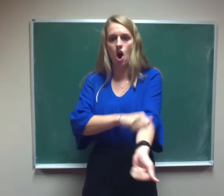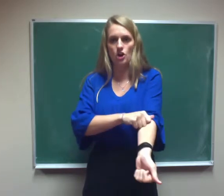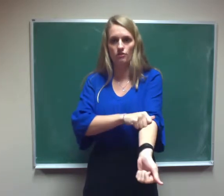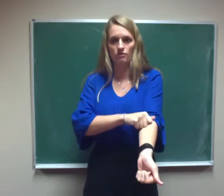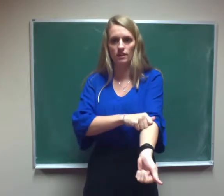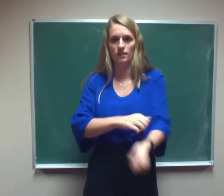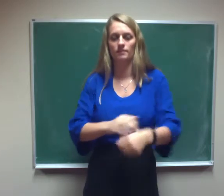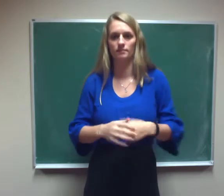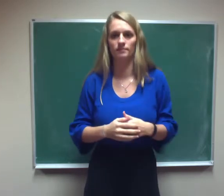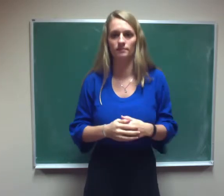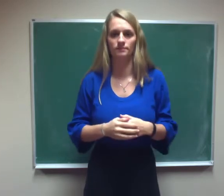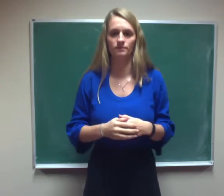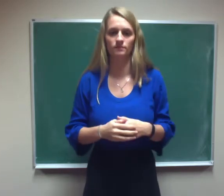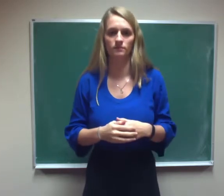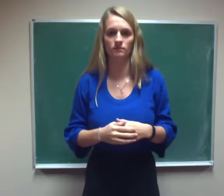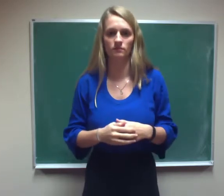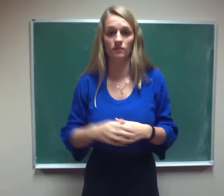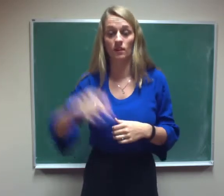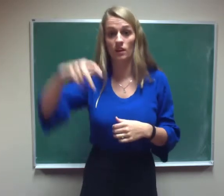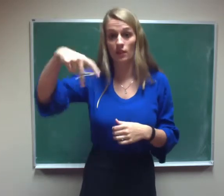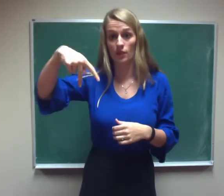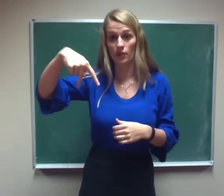blood. The pulmonary